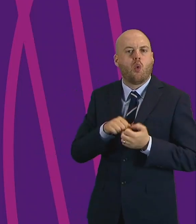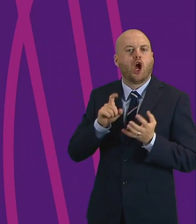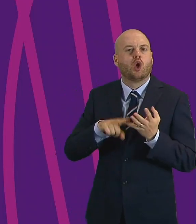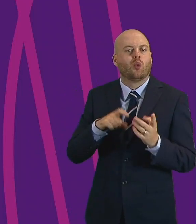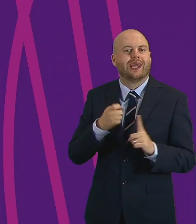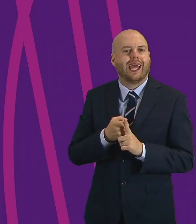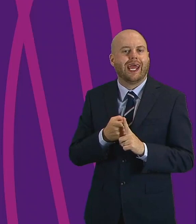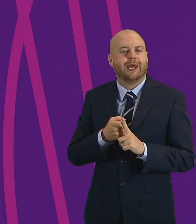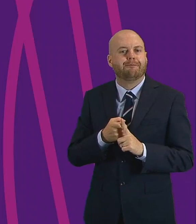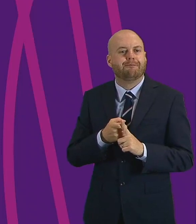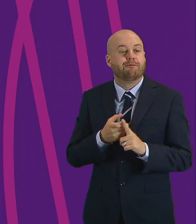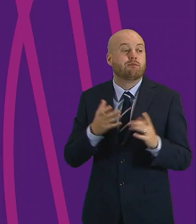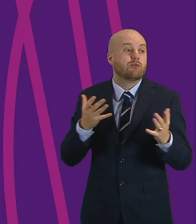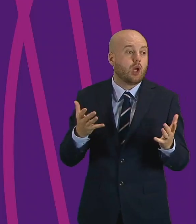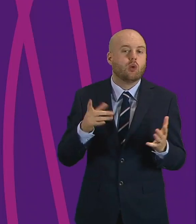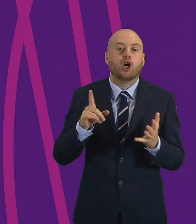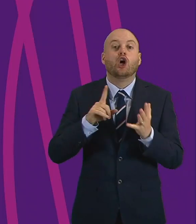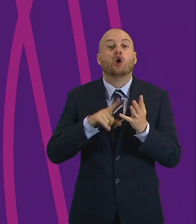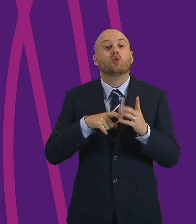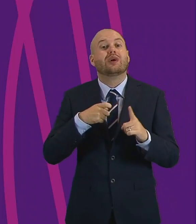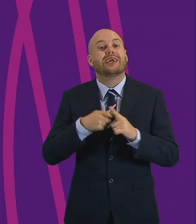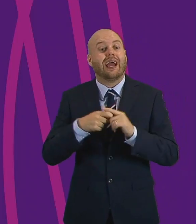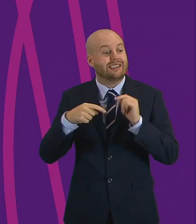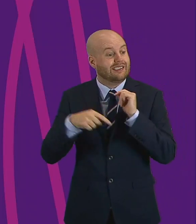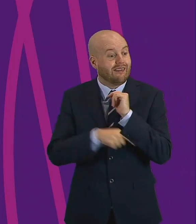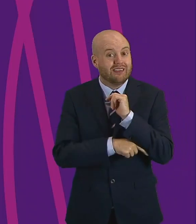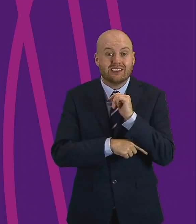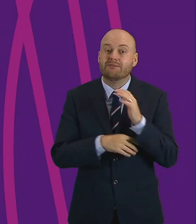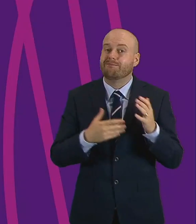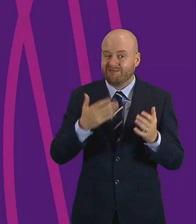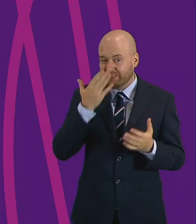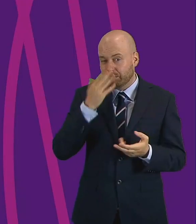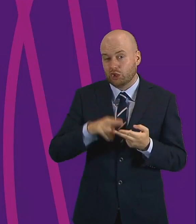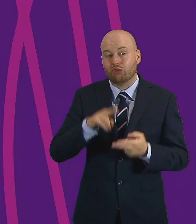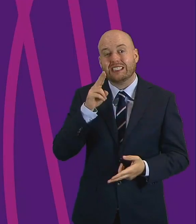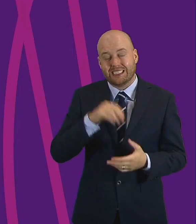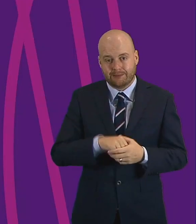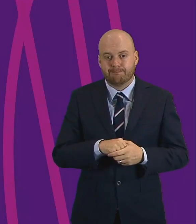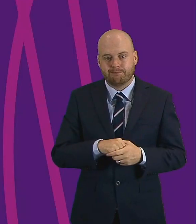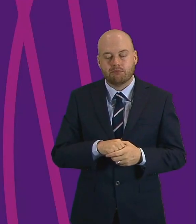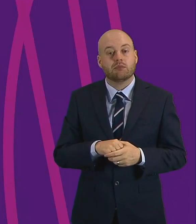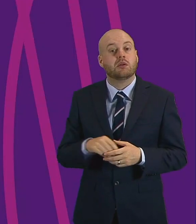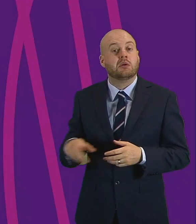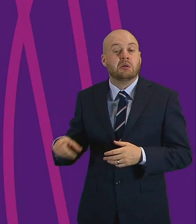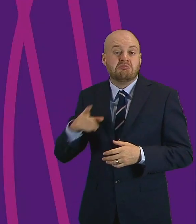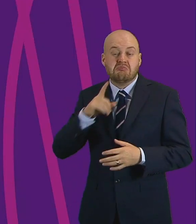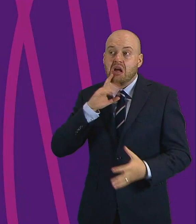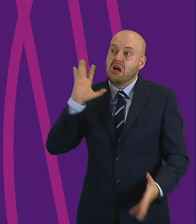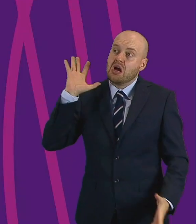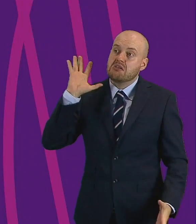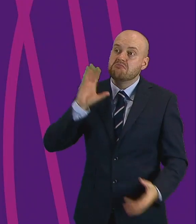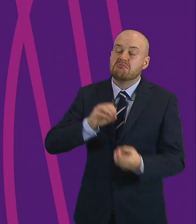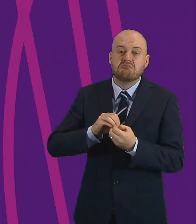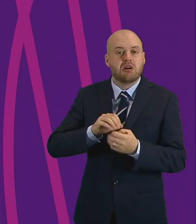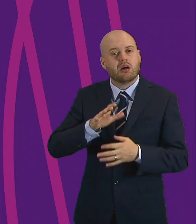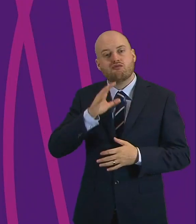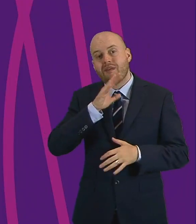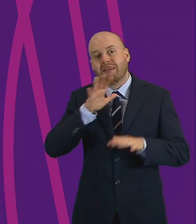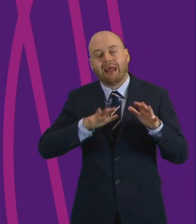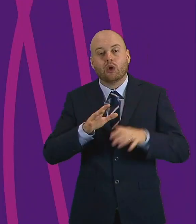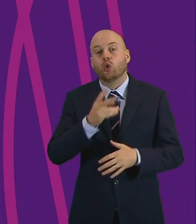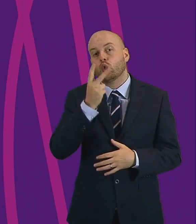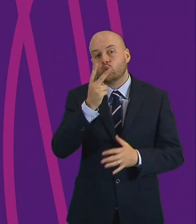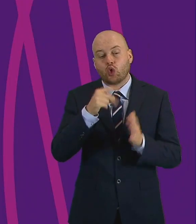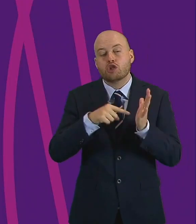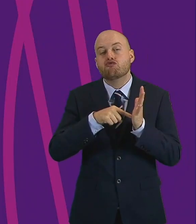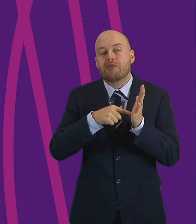deficit and debt has greatly increased, the latter to some £2 trillion. That equates to about